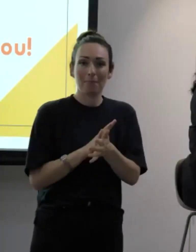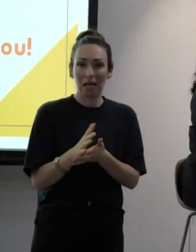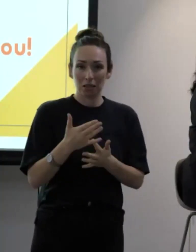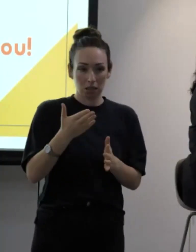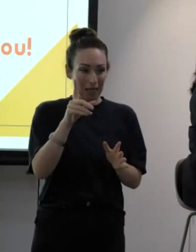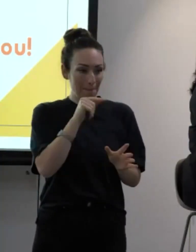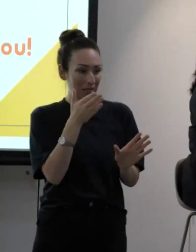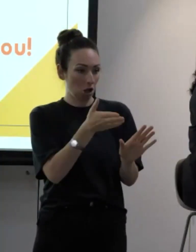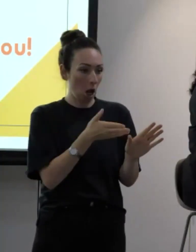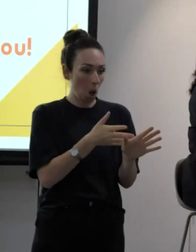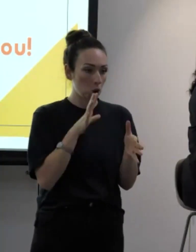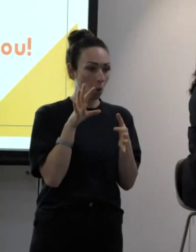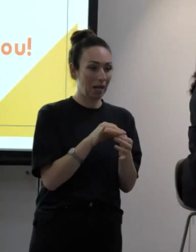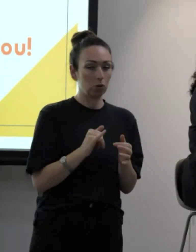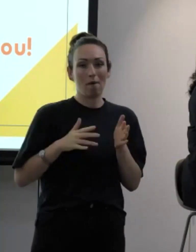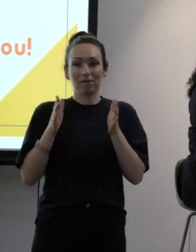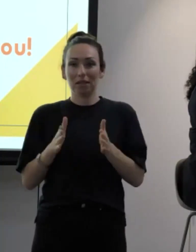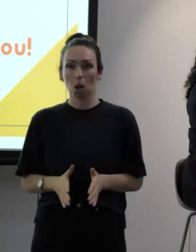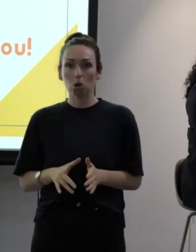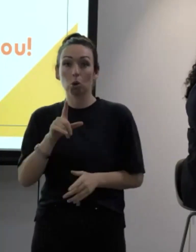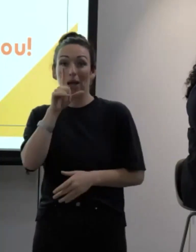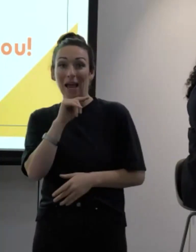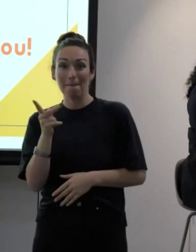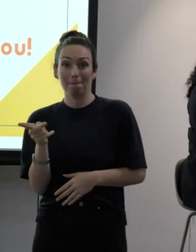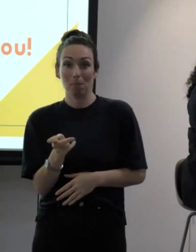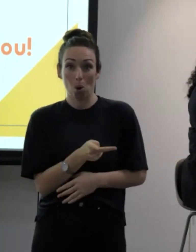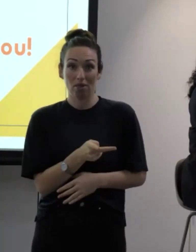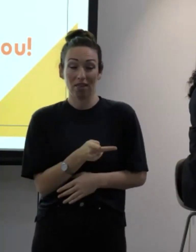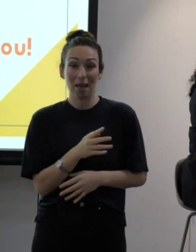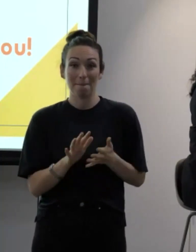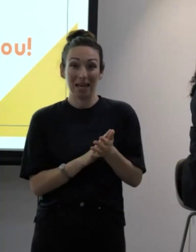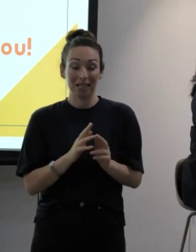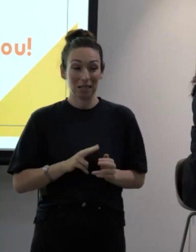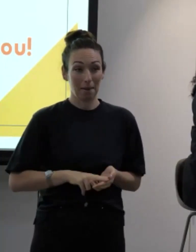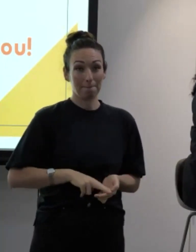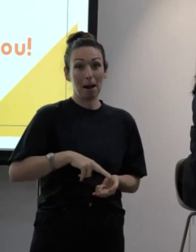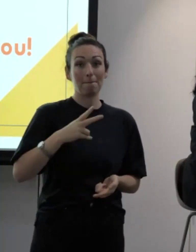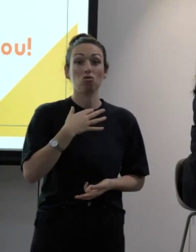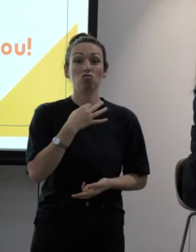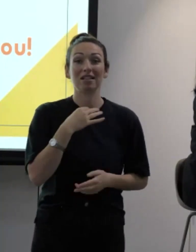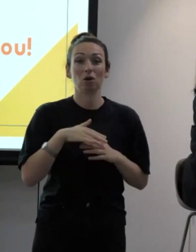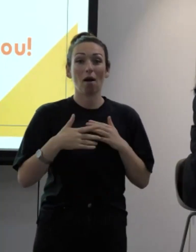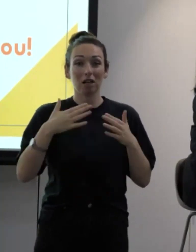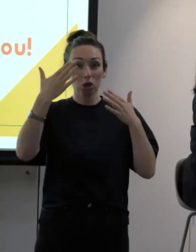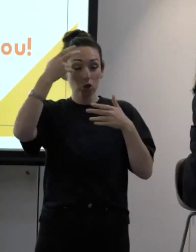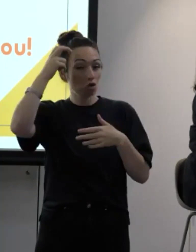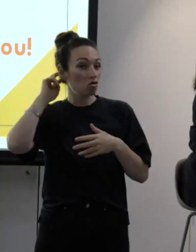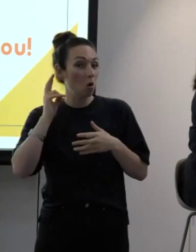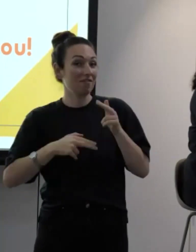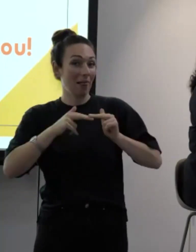psychological or a physical condition, increases the risk of the child developing neurodevelopmental